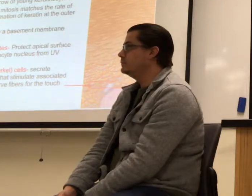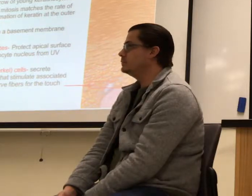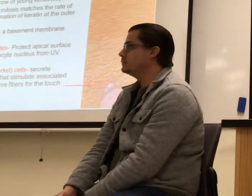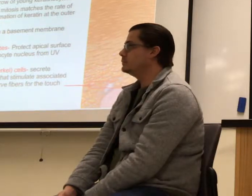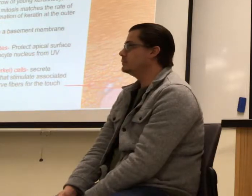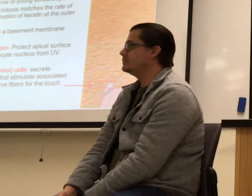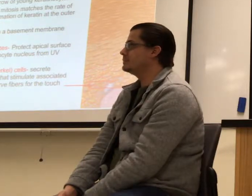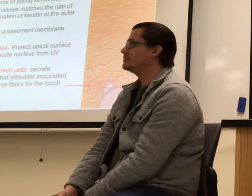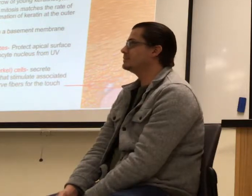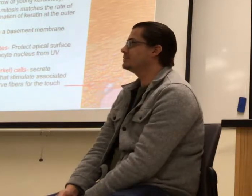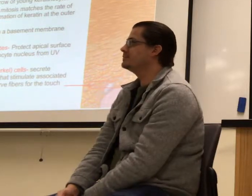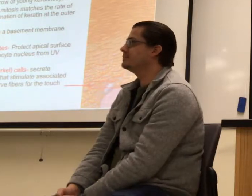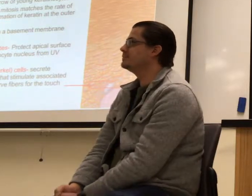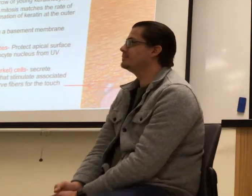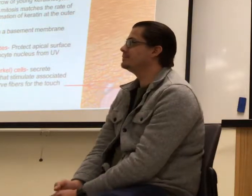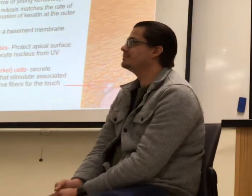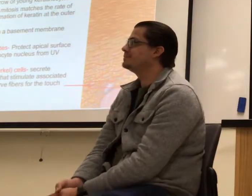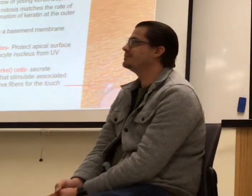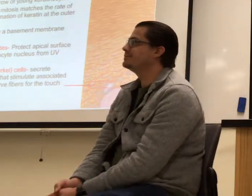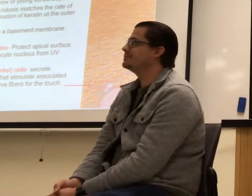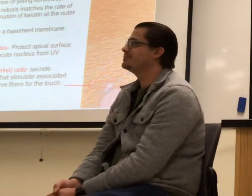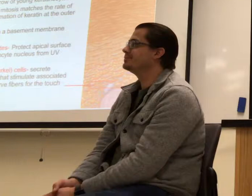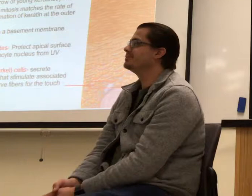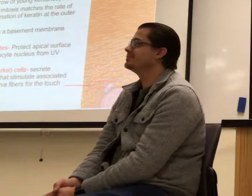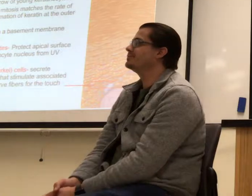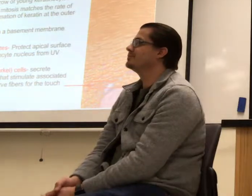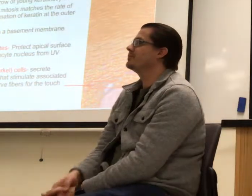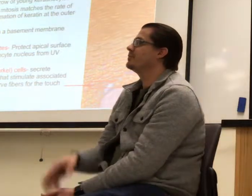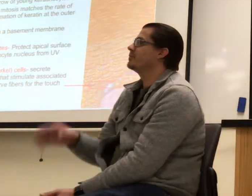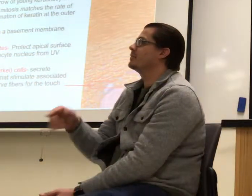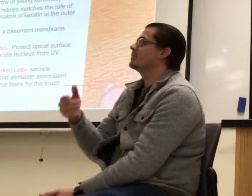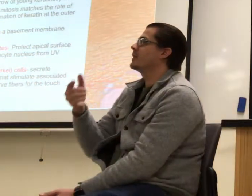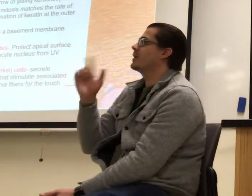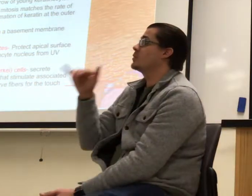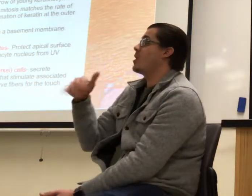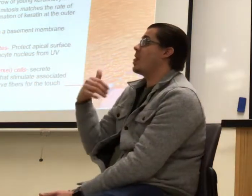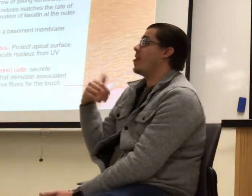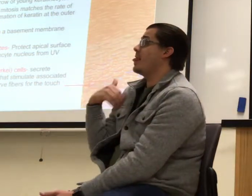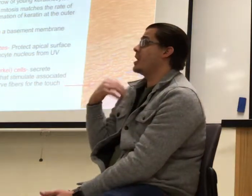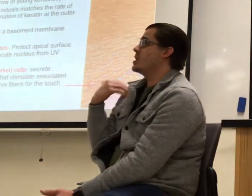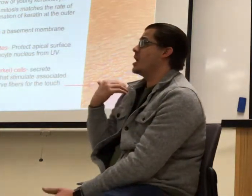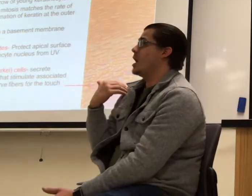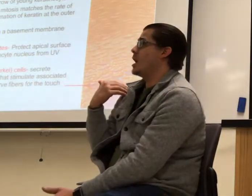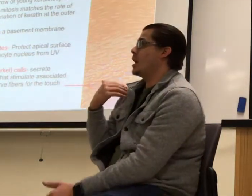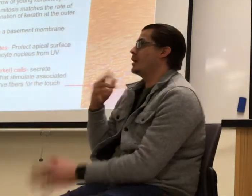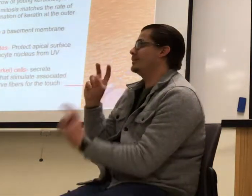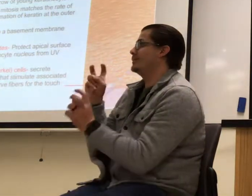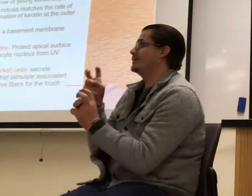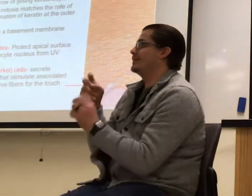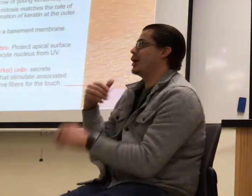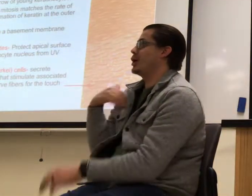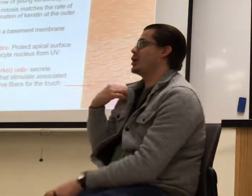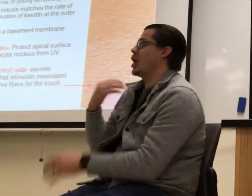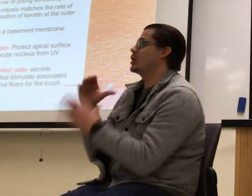Germatitivum refers to the fact that it's a germ layer. This is where the young cells that we